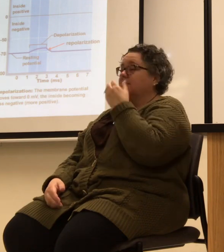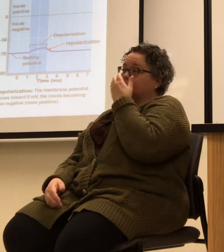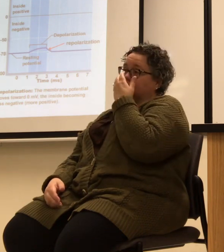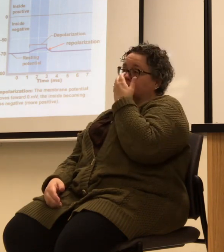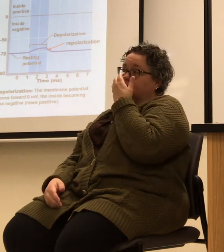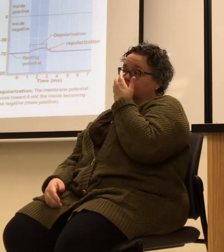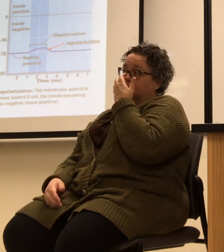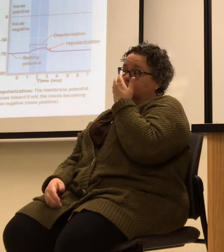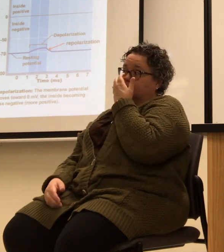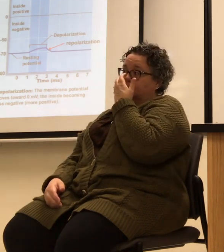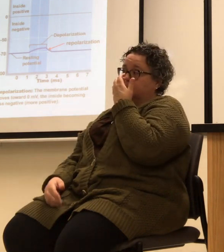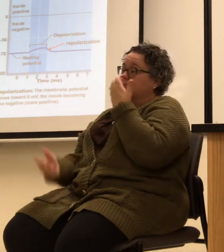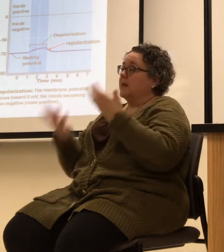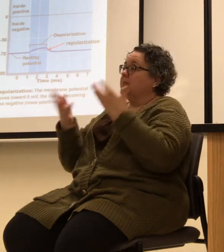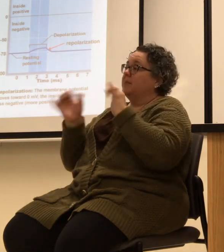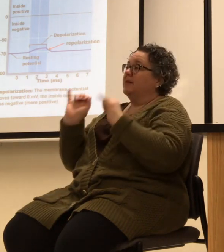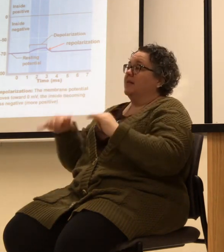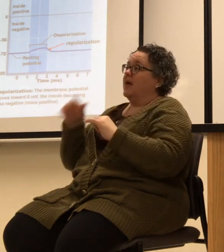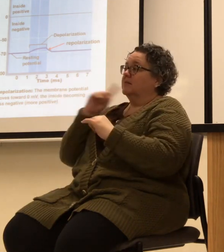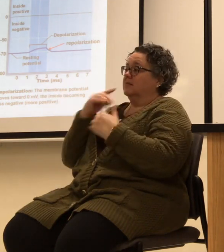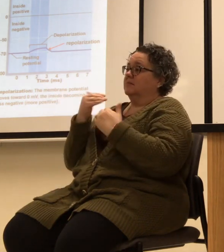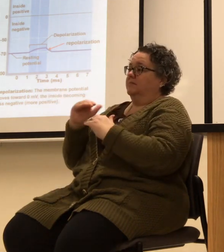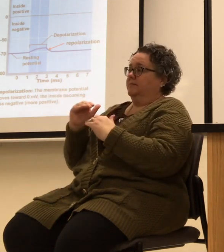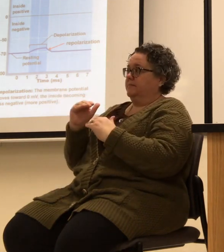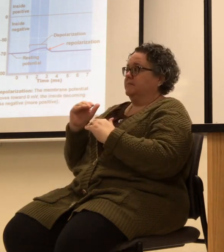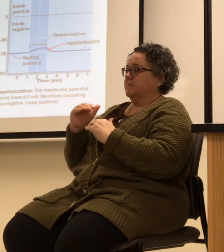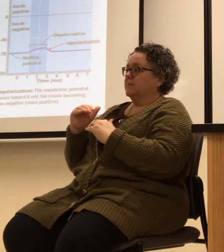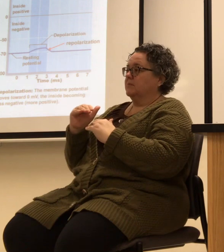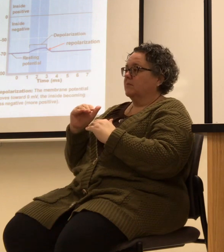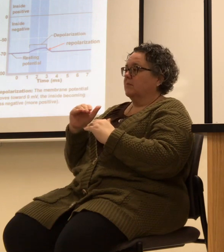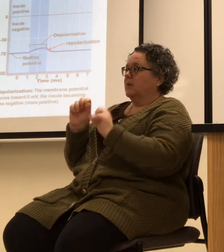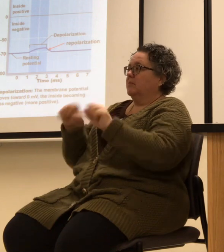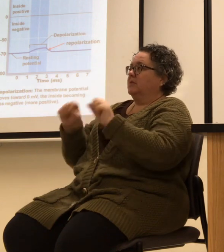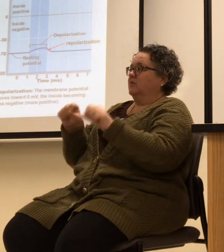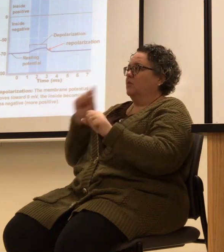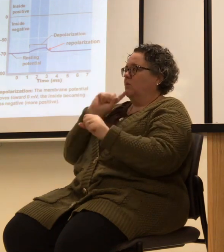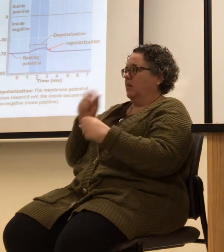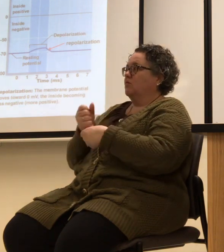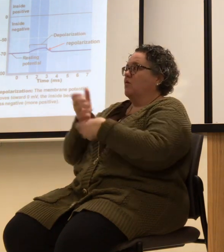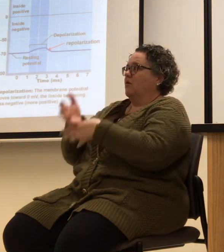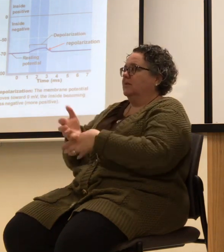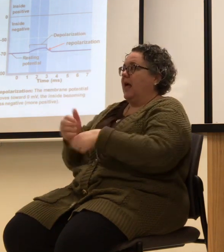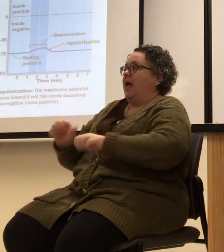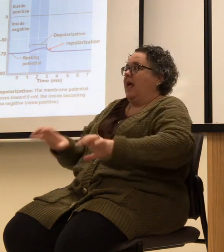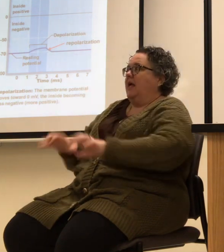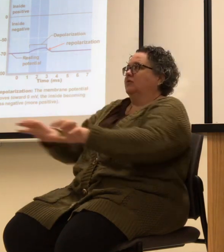Maybe that's the threshold potential that would give you an action potential.